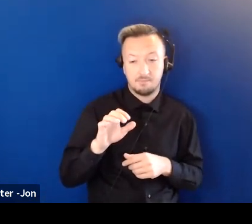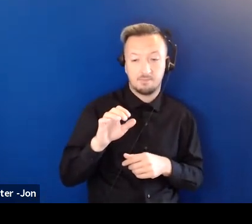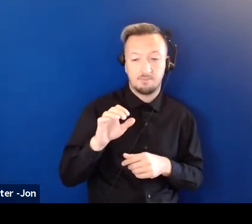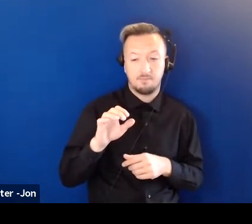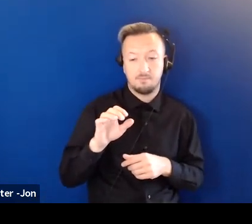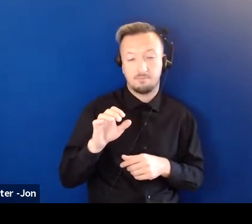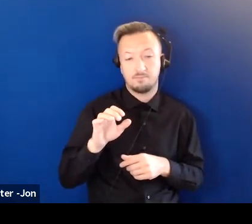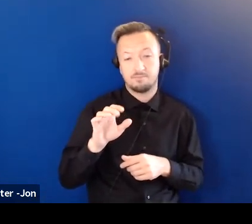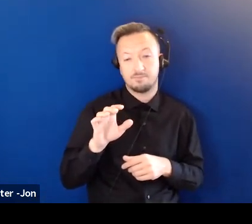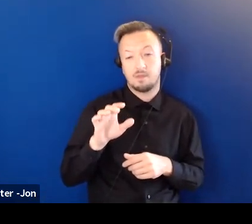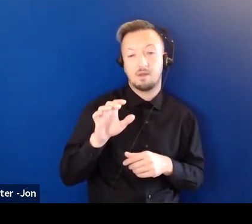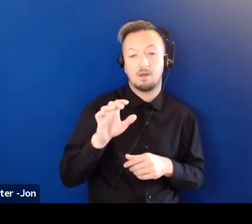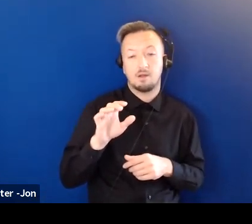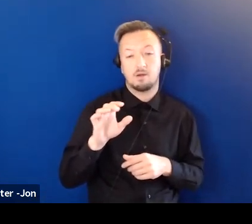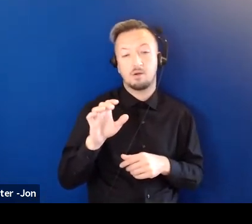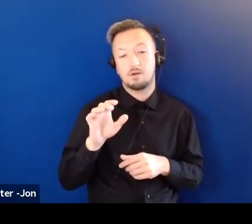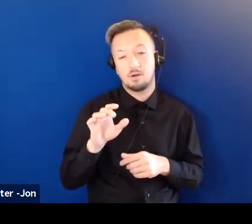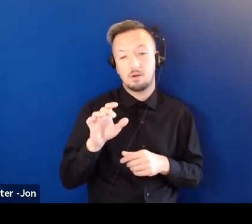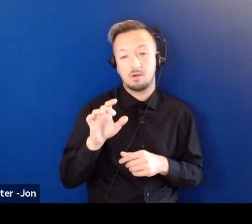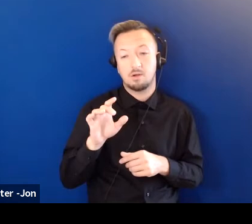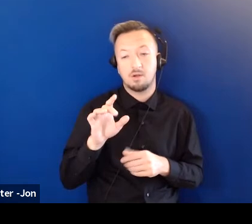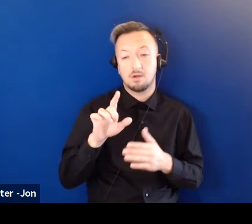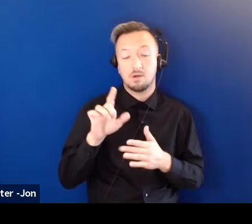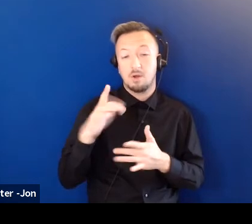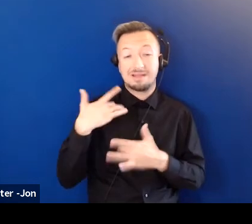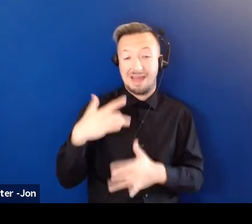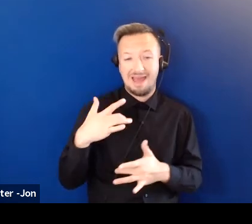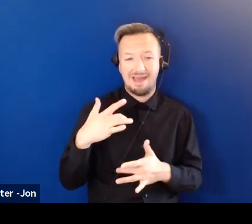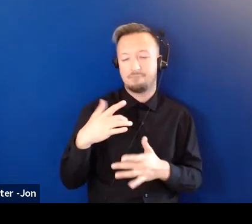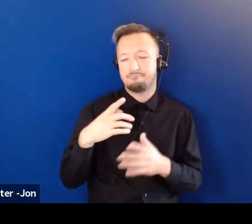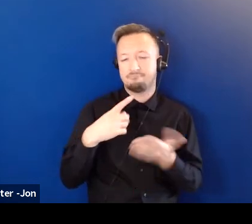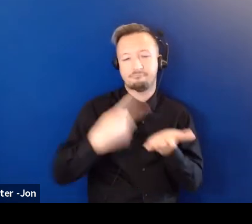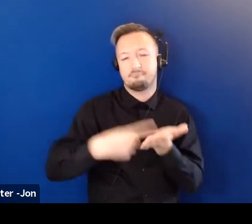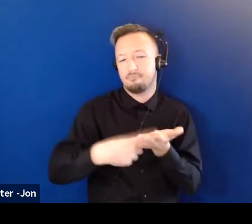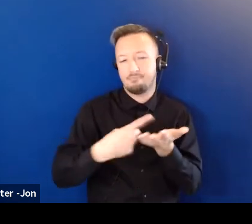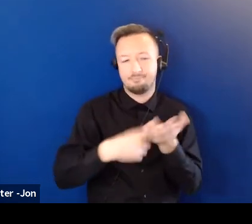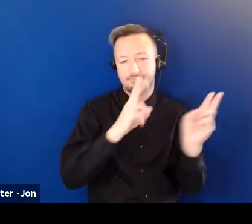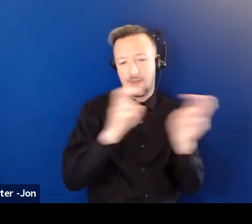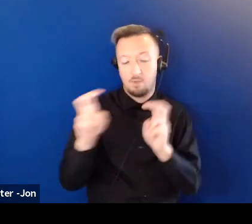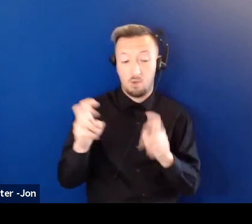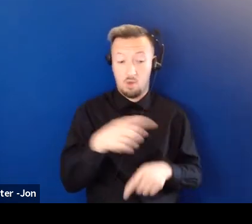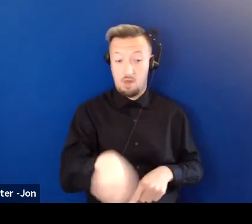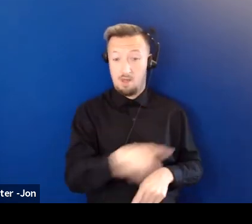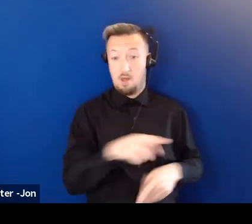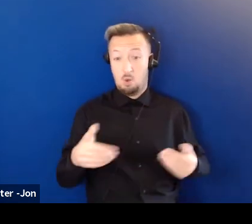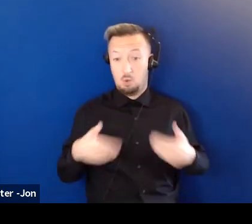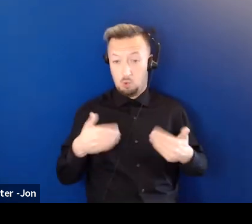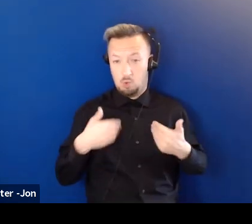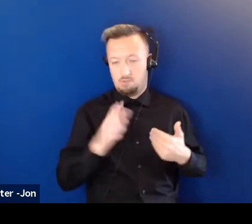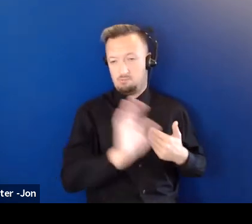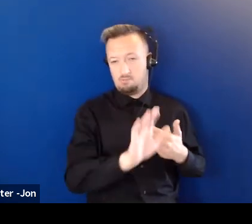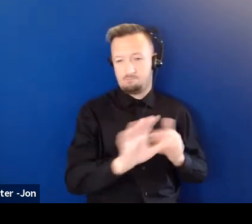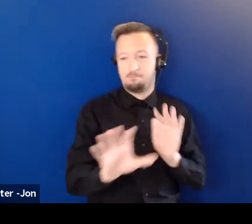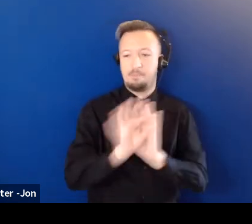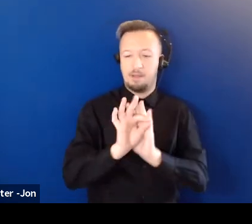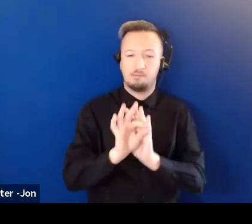And what happens here is there's generally different topics. The youth get to choose the topics, suggest the topics, and